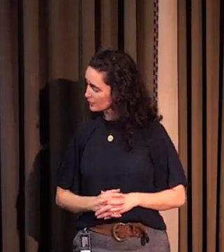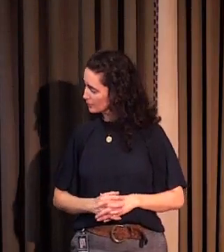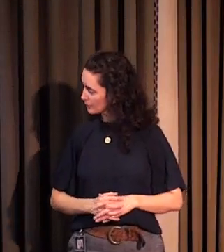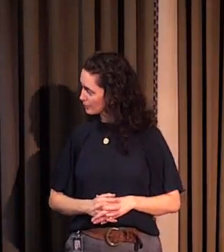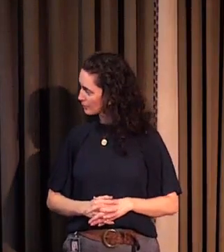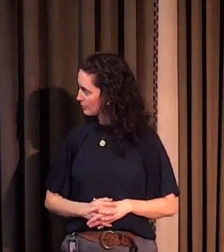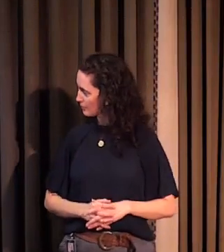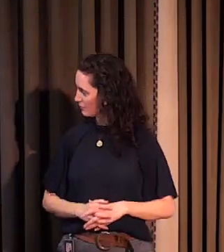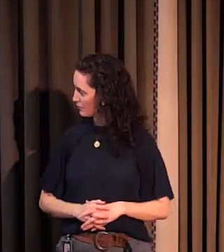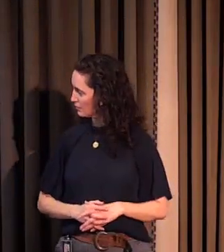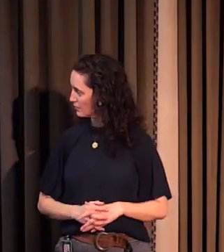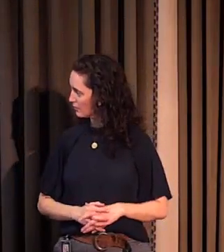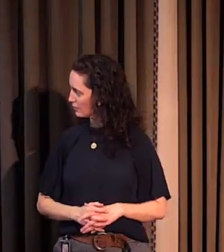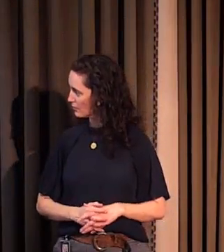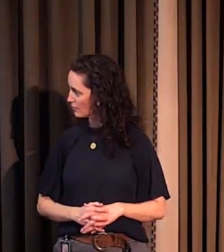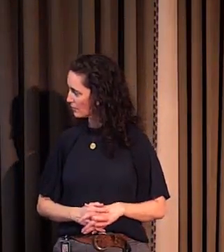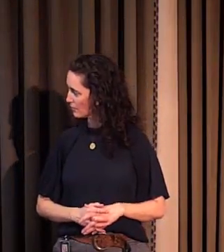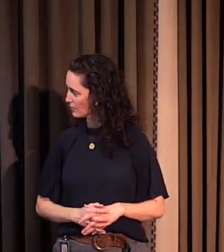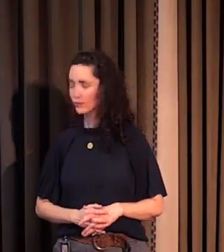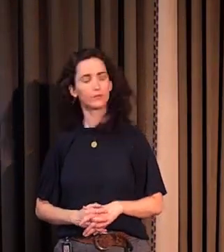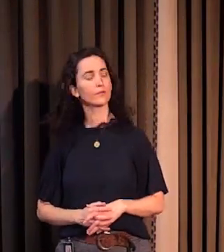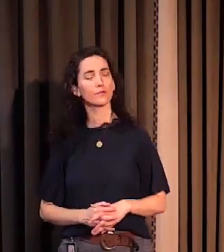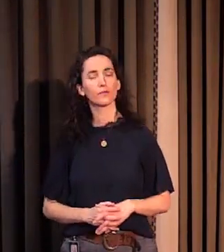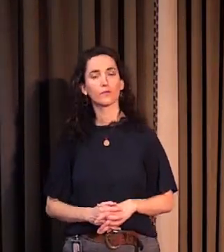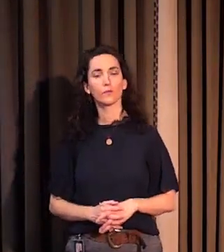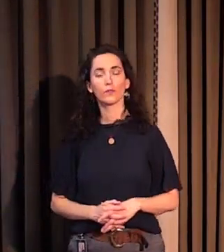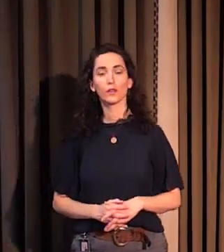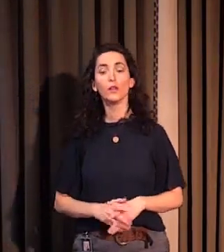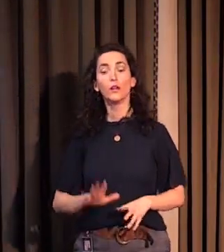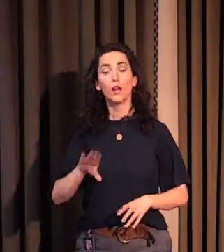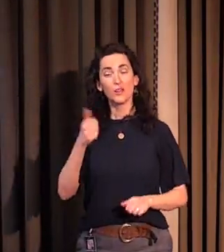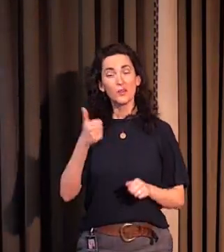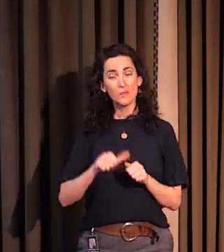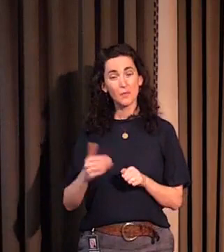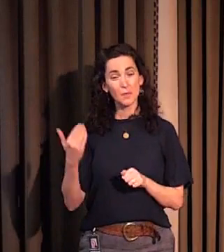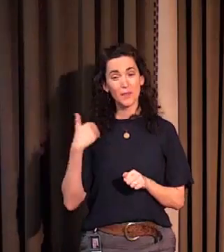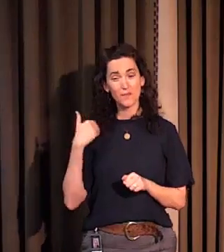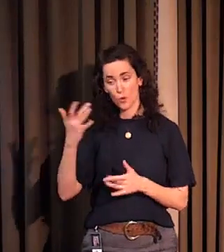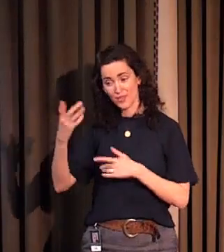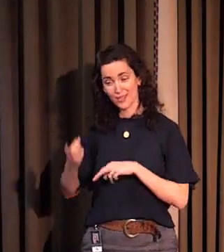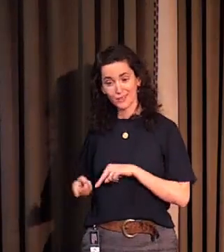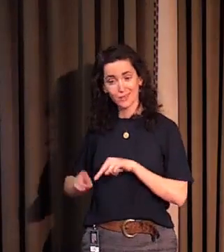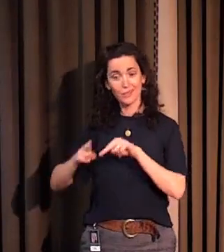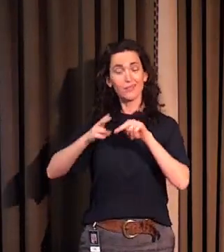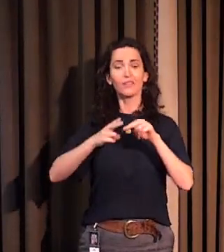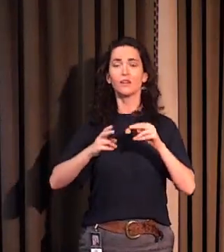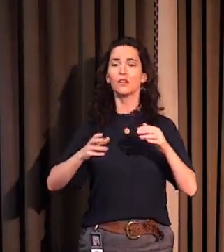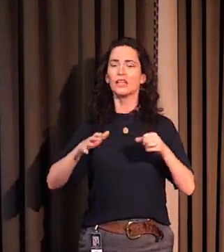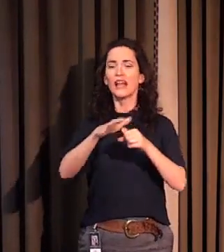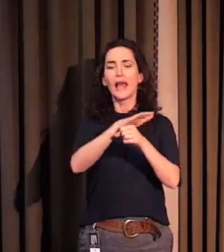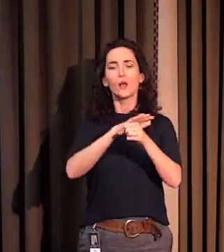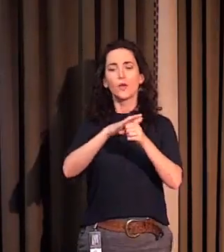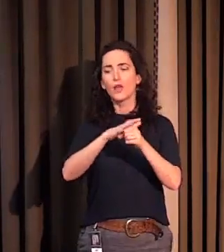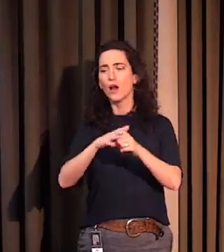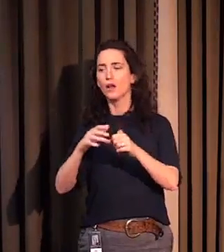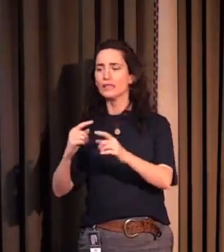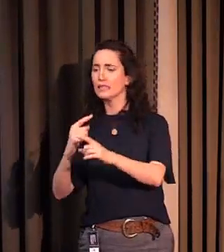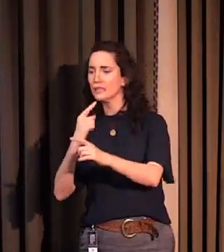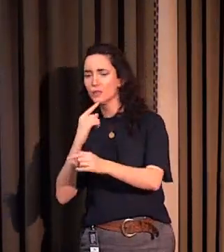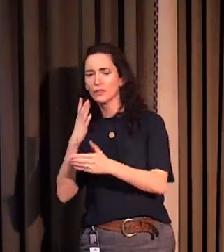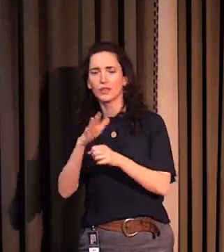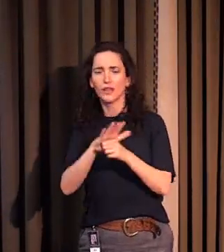in prior surges, there was some regionality to our surges. Certain parts of the state were